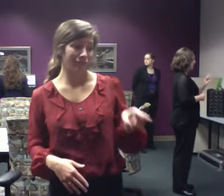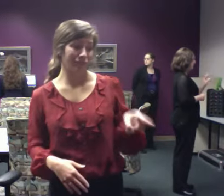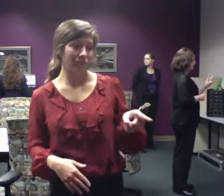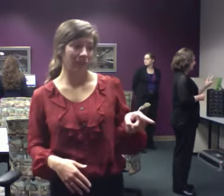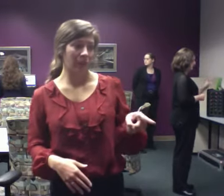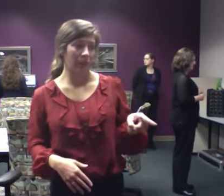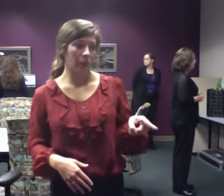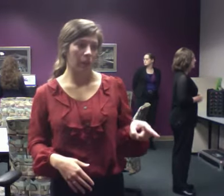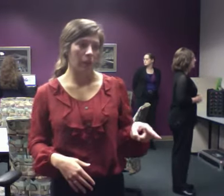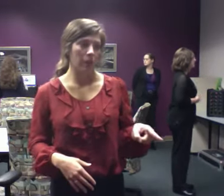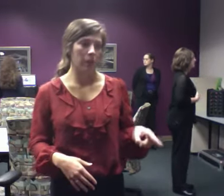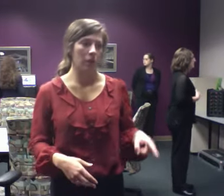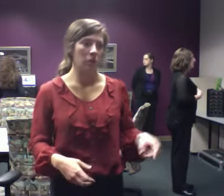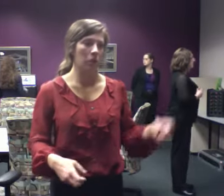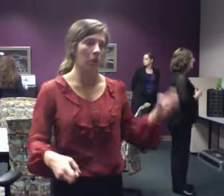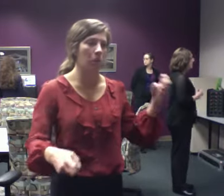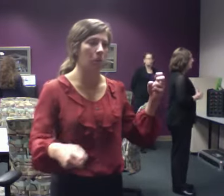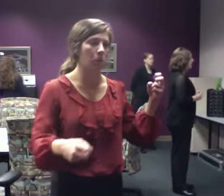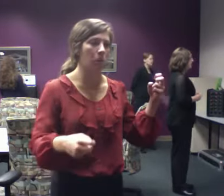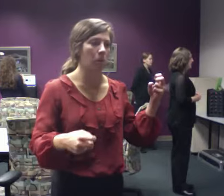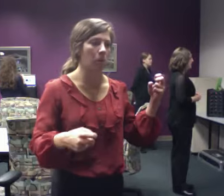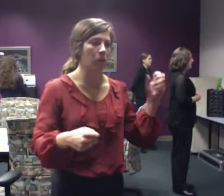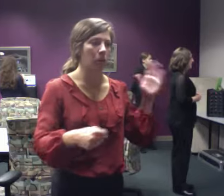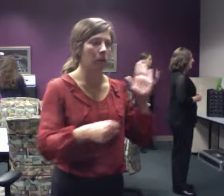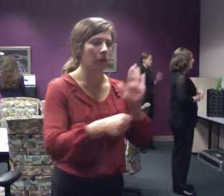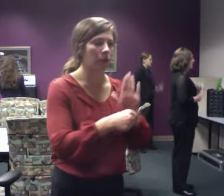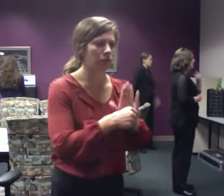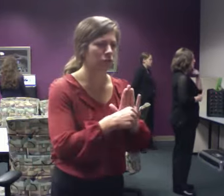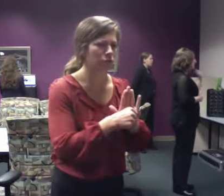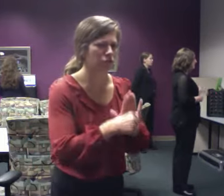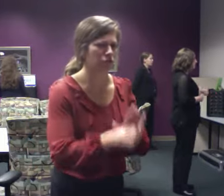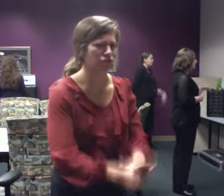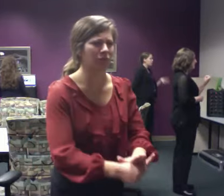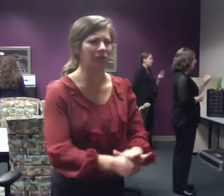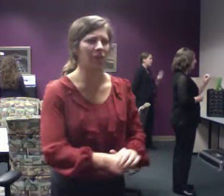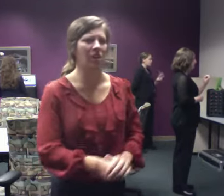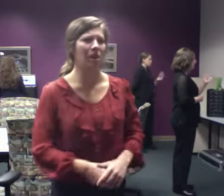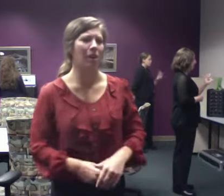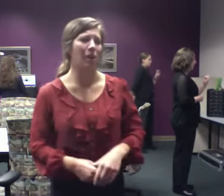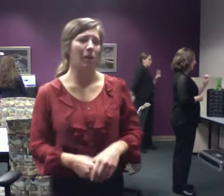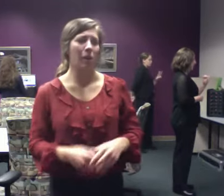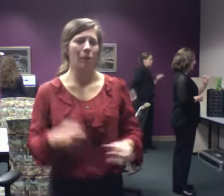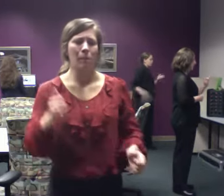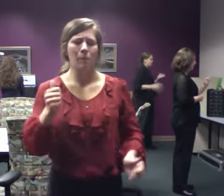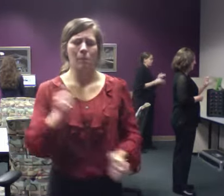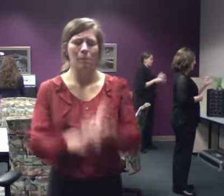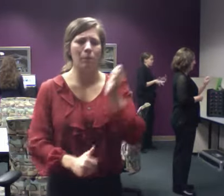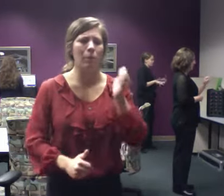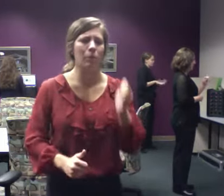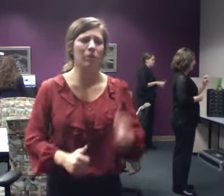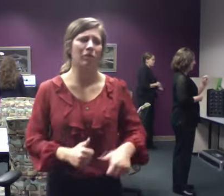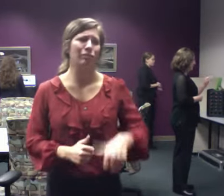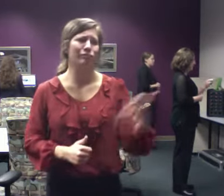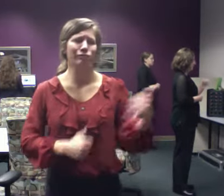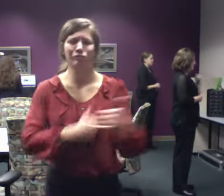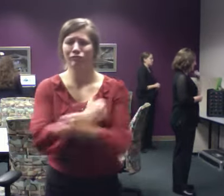strongly impacted of all the nations or countries involved. Soviet Union and then